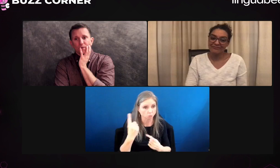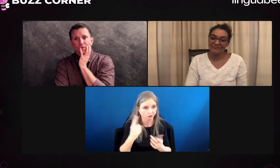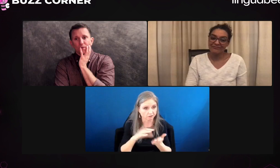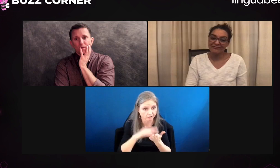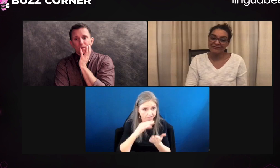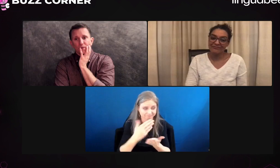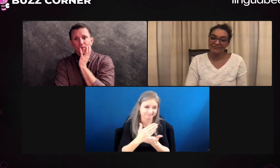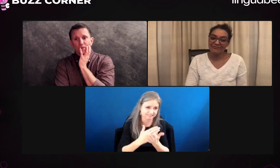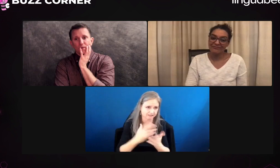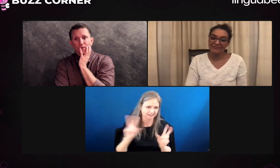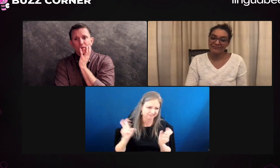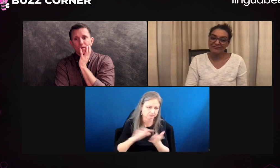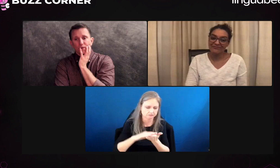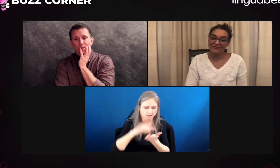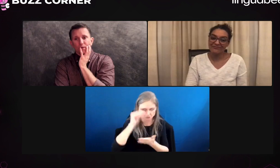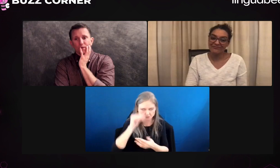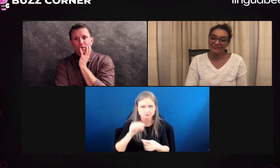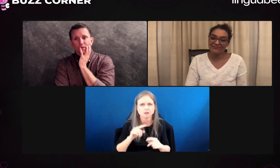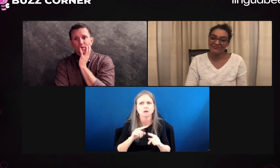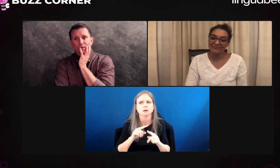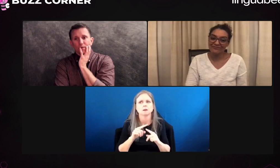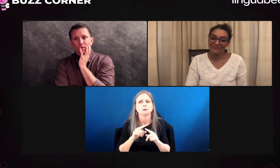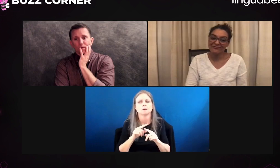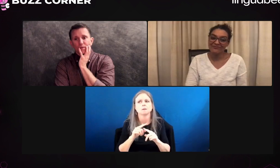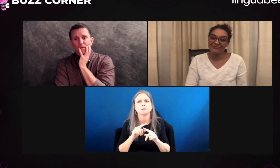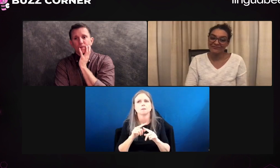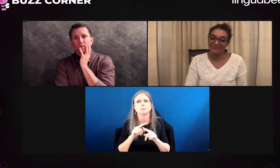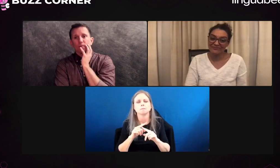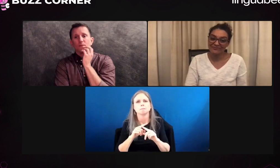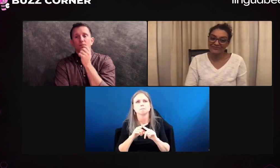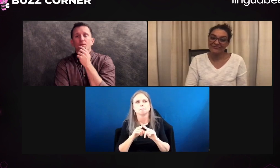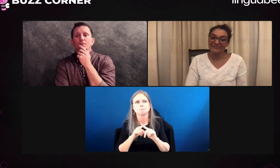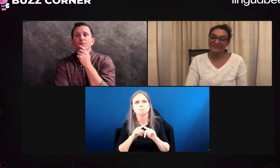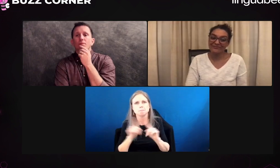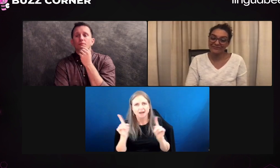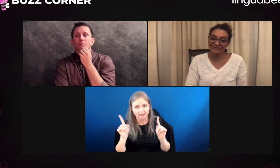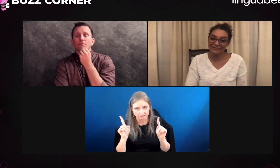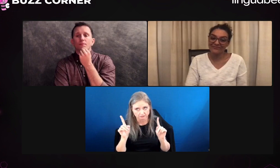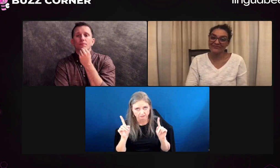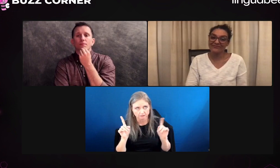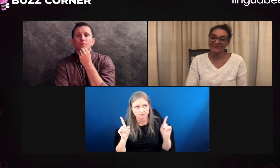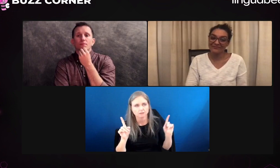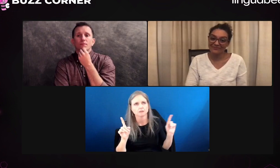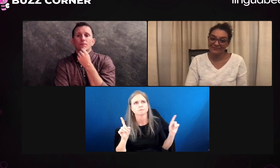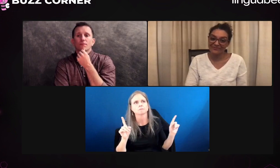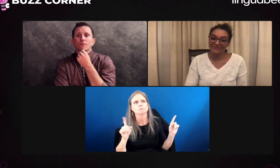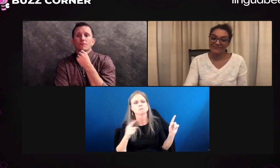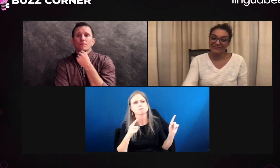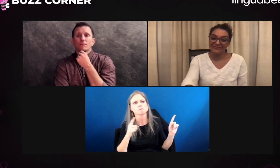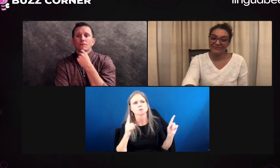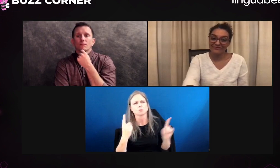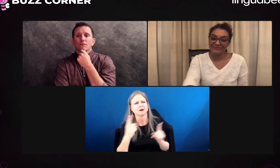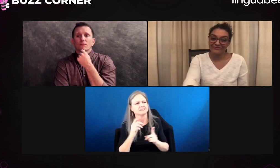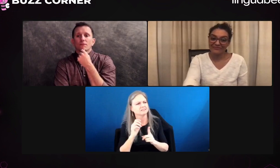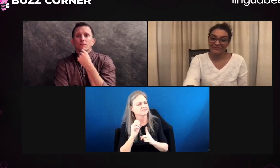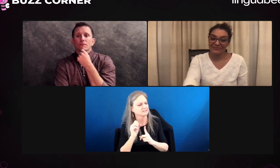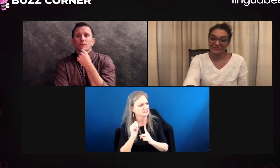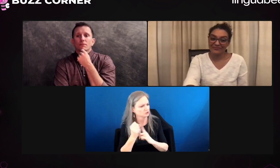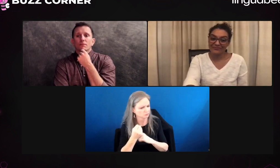them physically in the back, right? And, you know, I understand that this particular person was